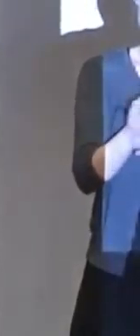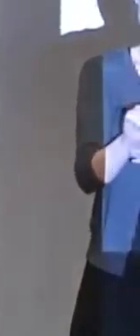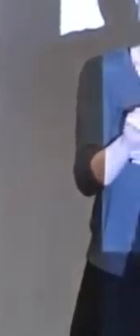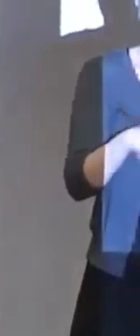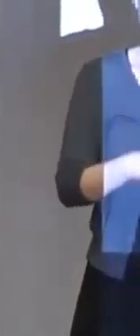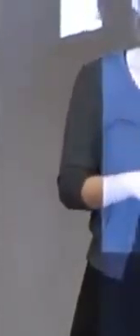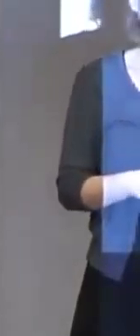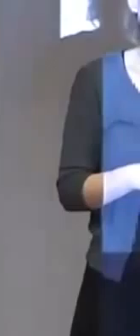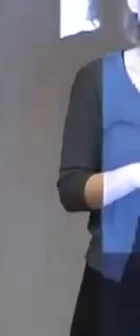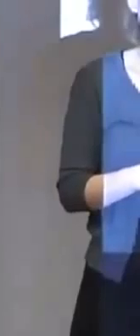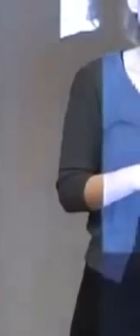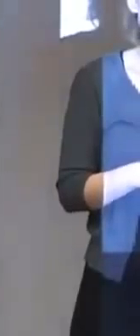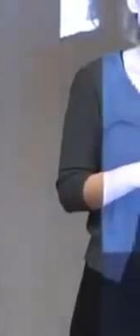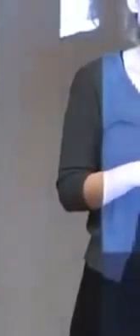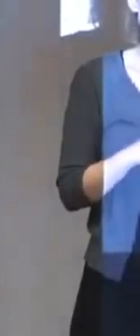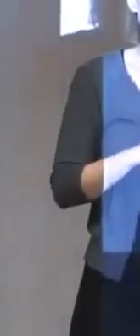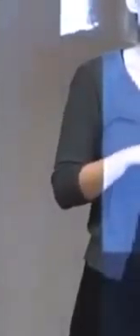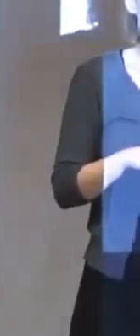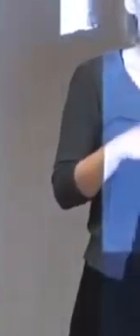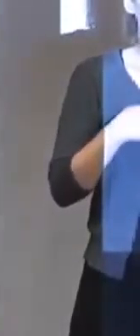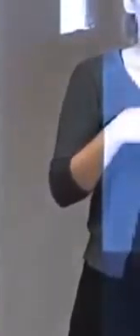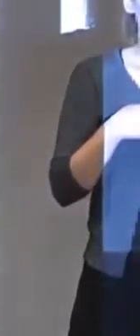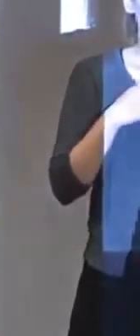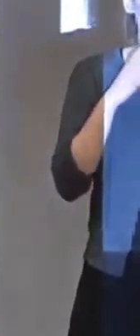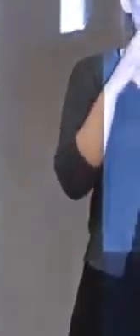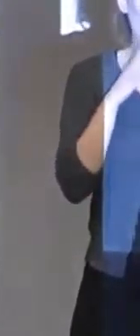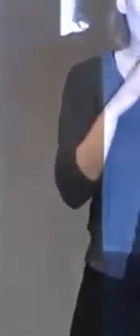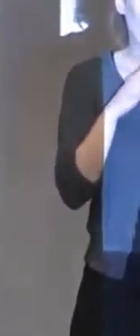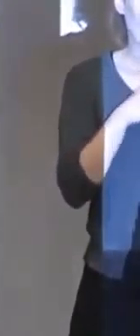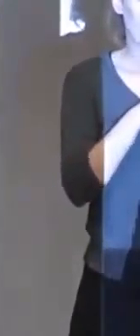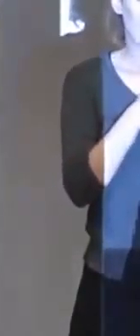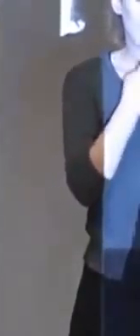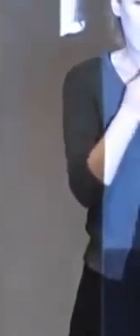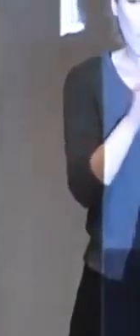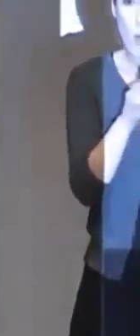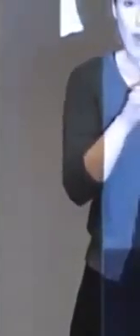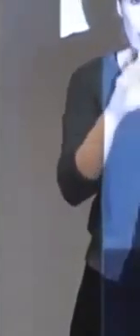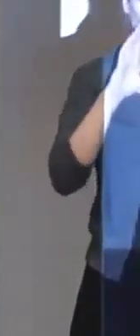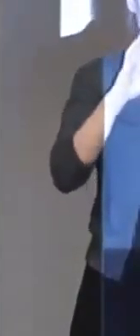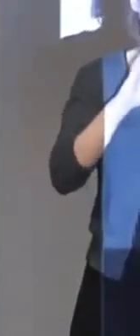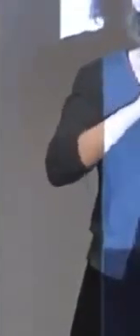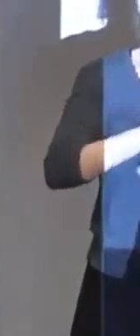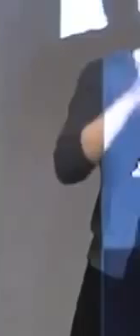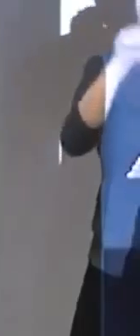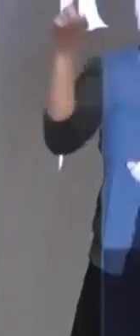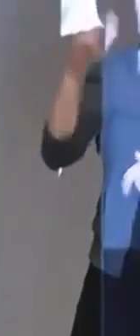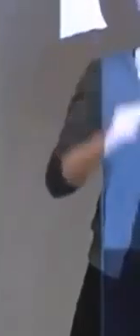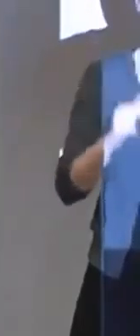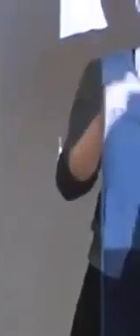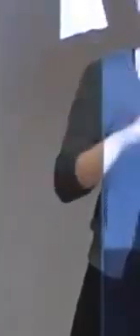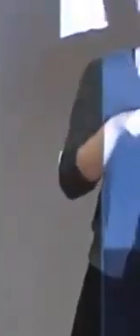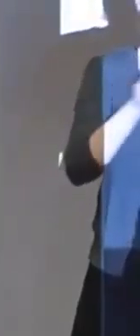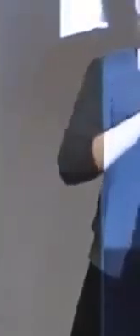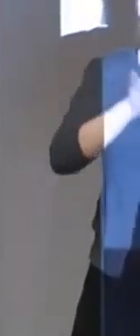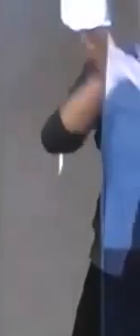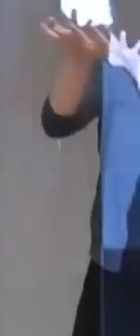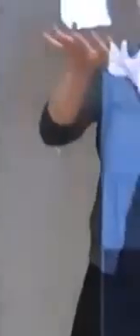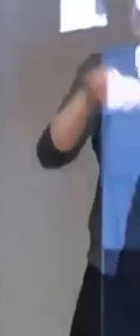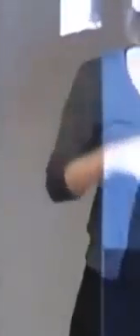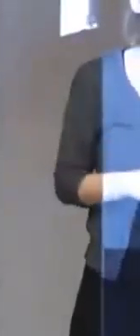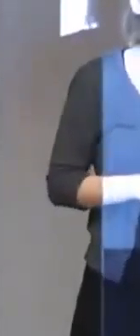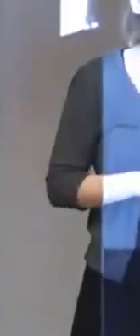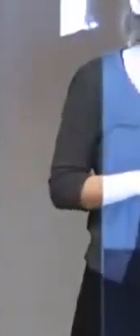with the room. Then we will highlight where those sessions will take place in this building, and all of you may disperse as you see